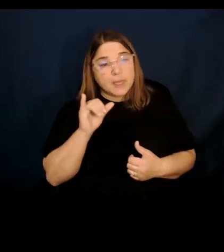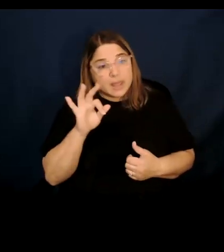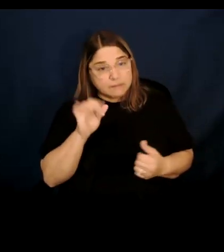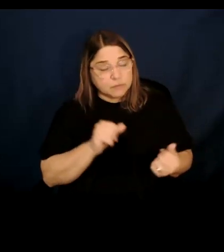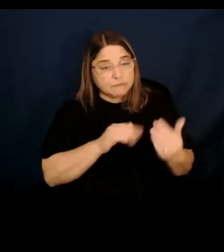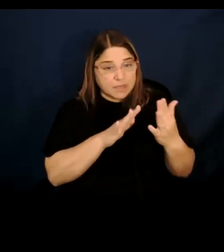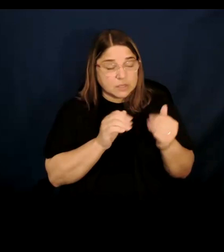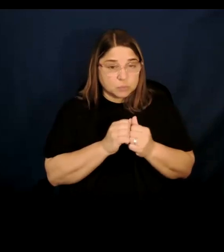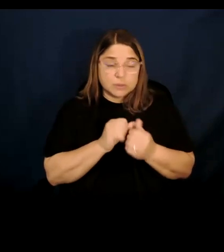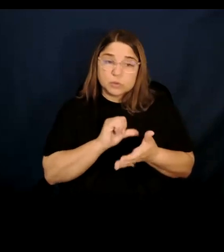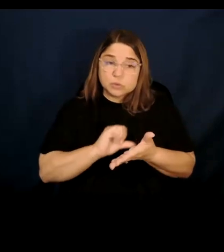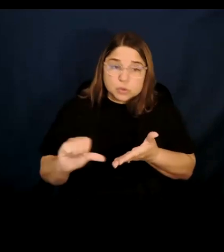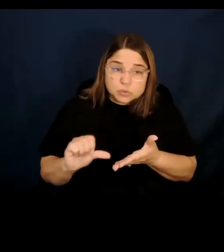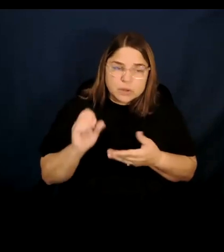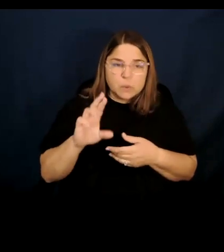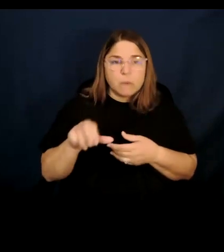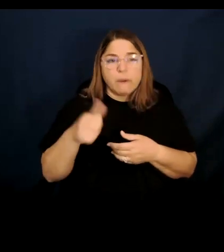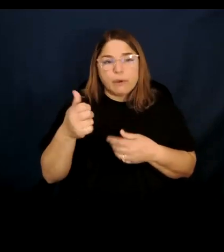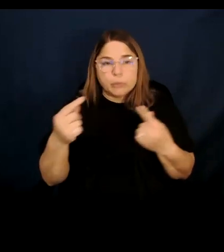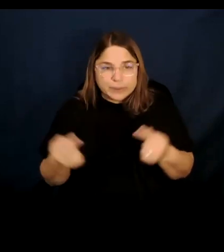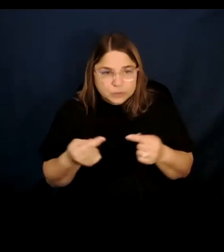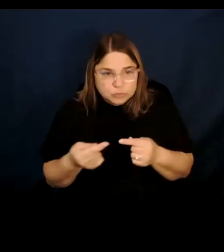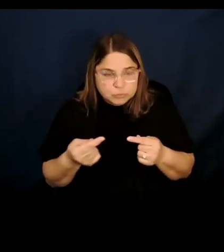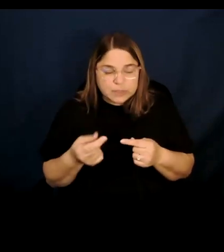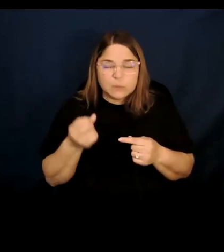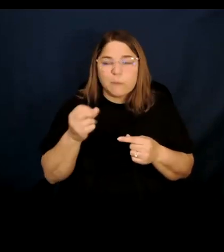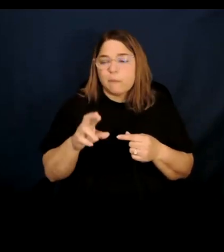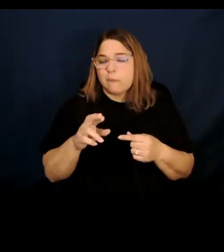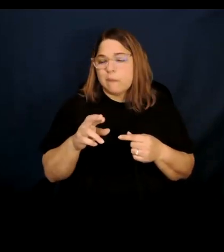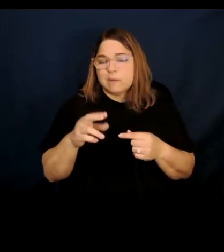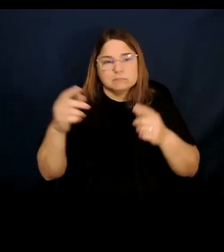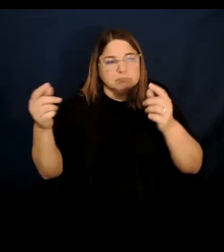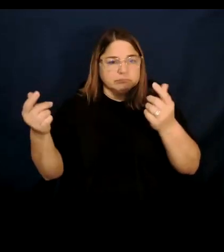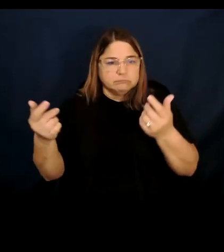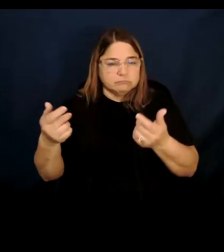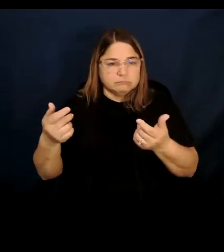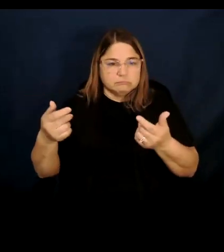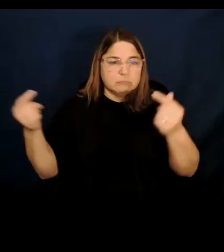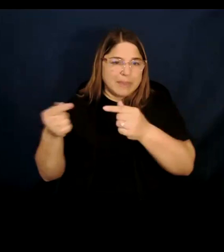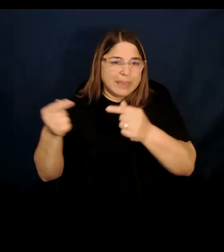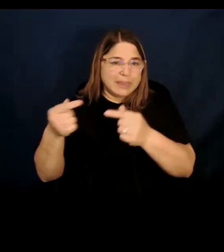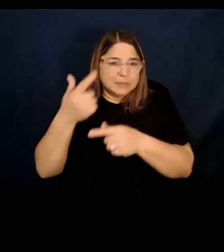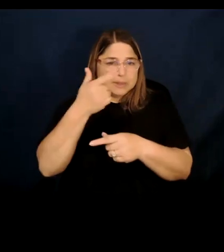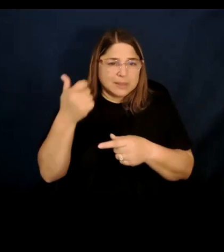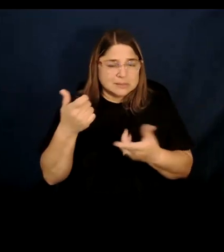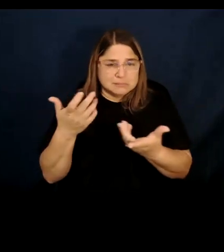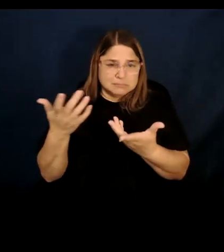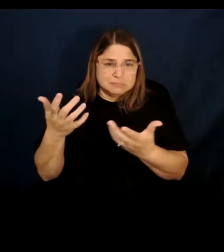with a surgery or some other kind of injury or just pain that comes about from the breakdown of soft